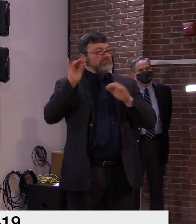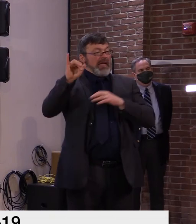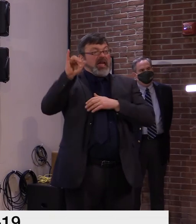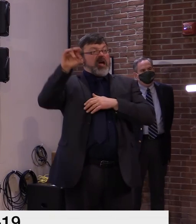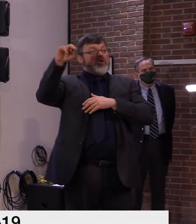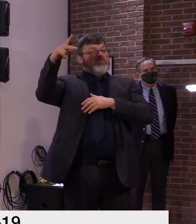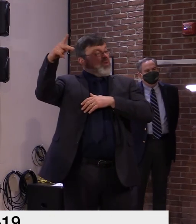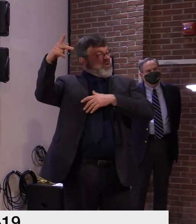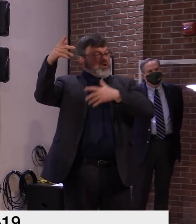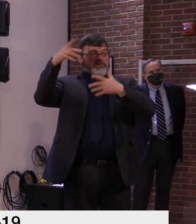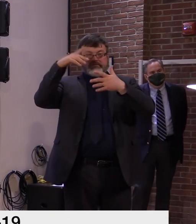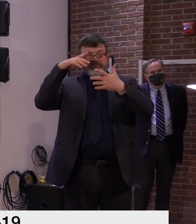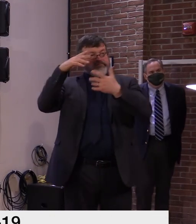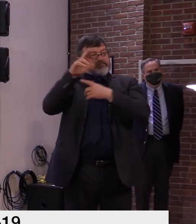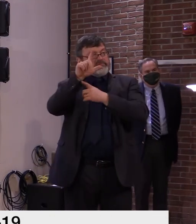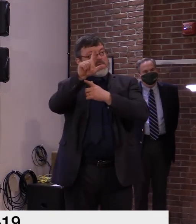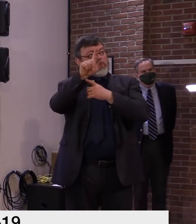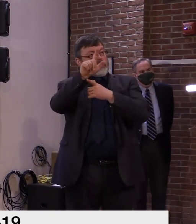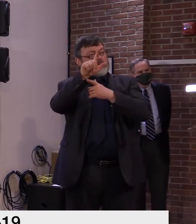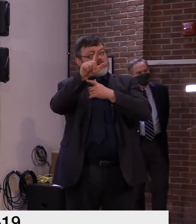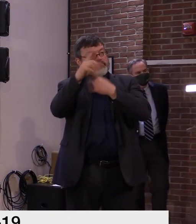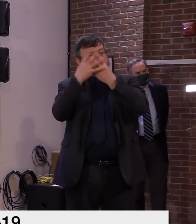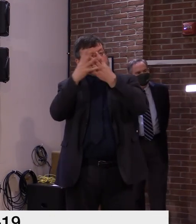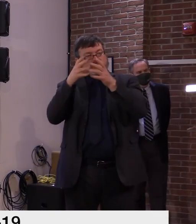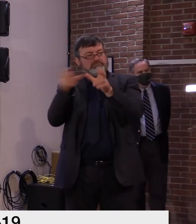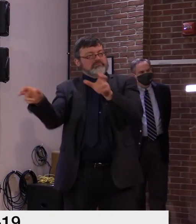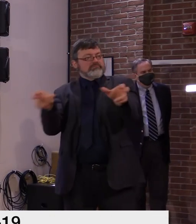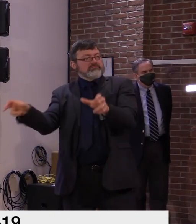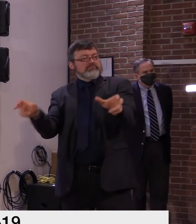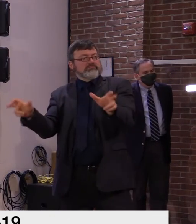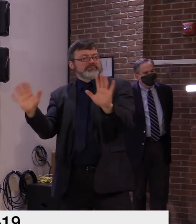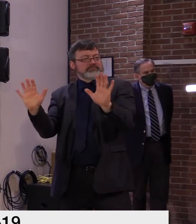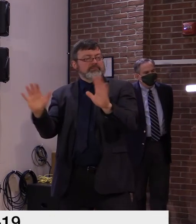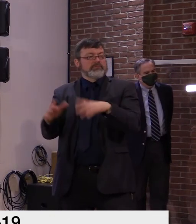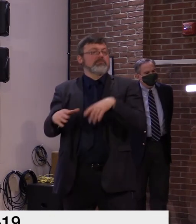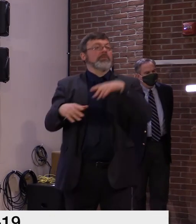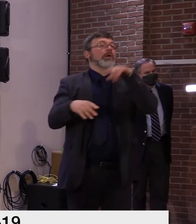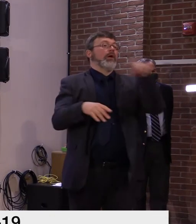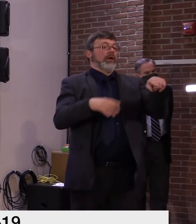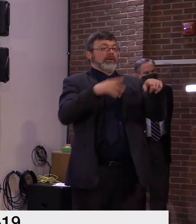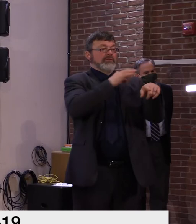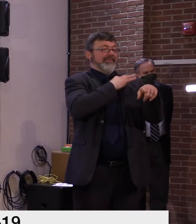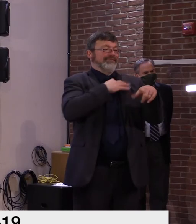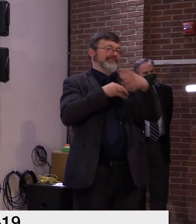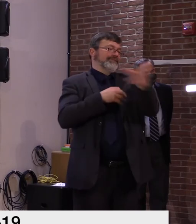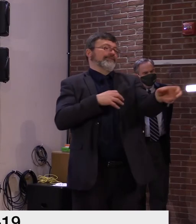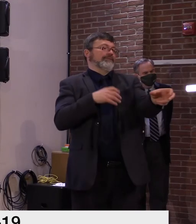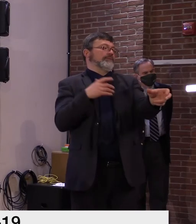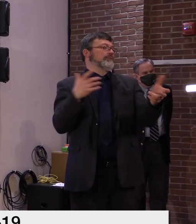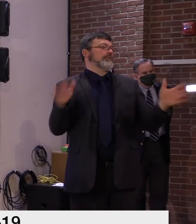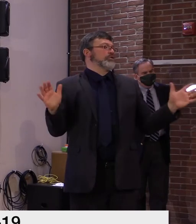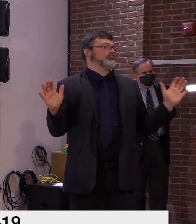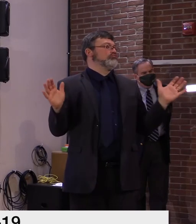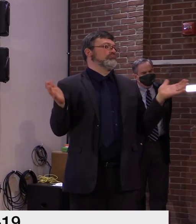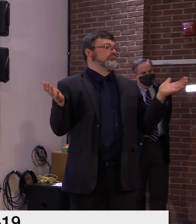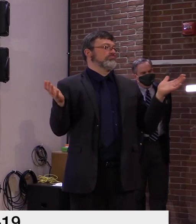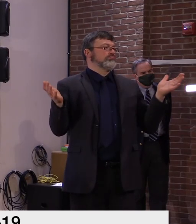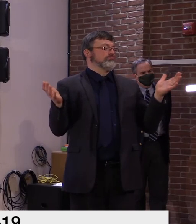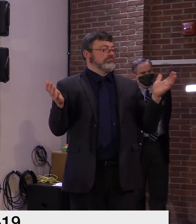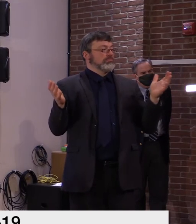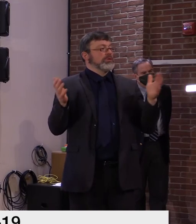facility, isolated, especially with our low inmate count throughout the system.